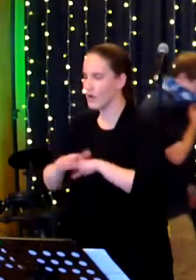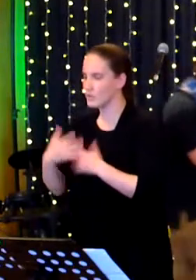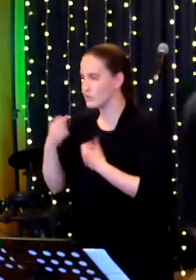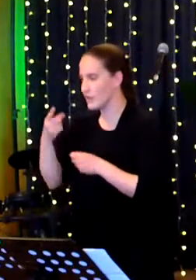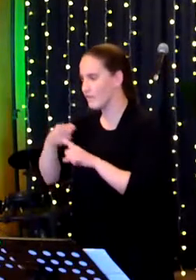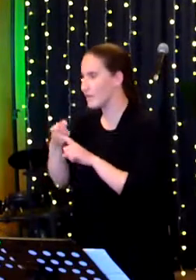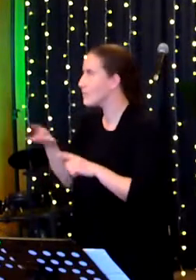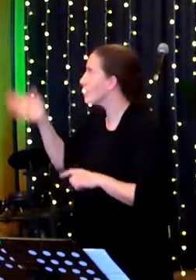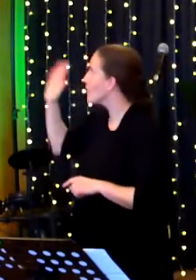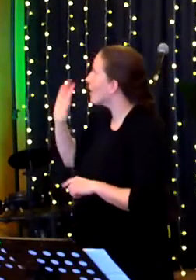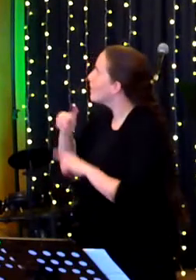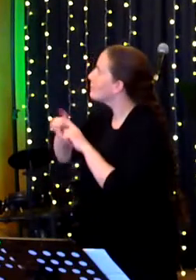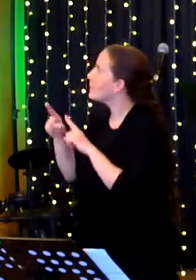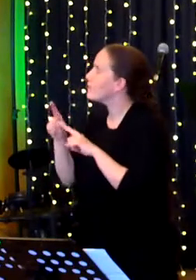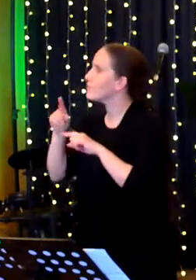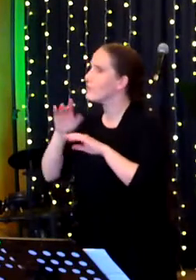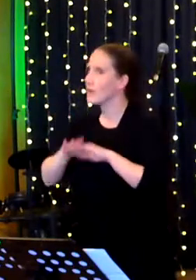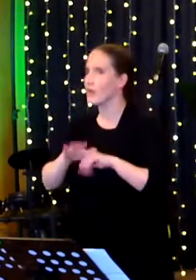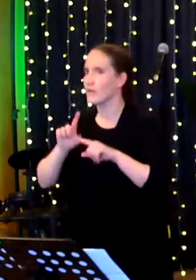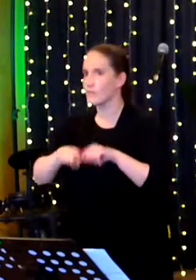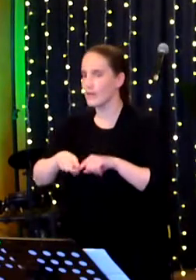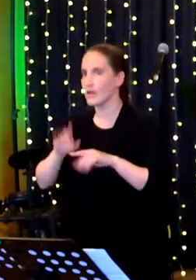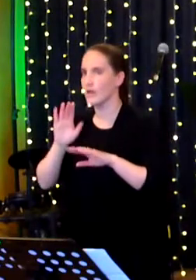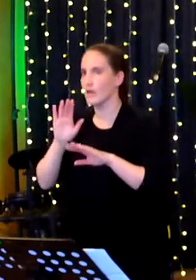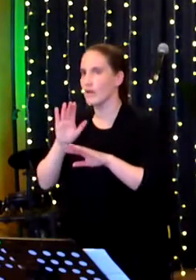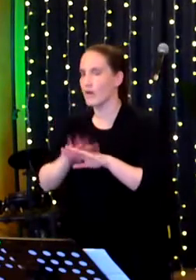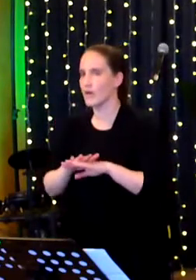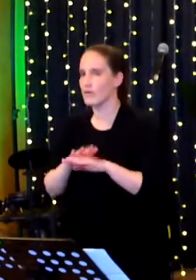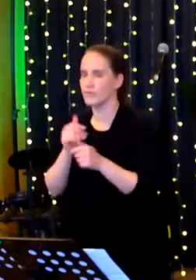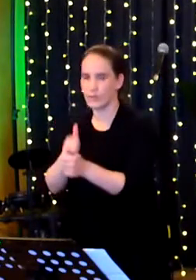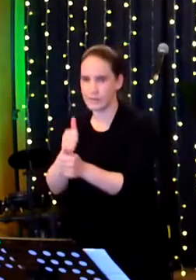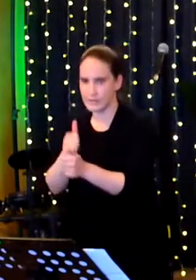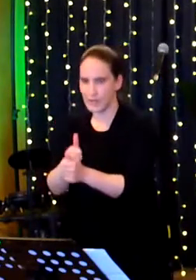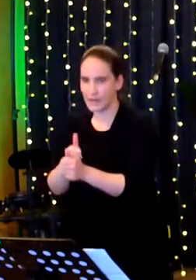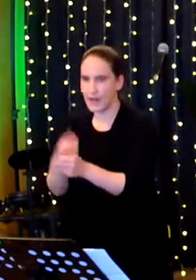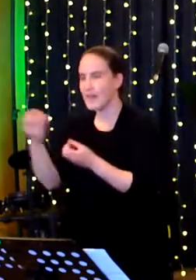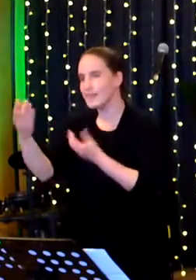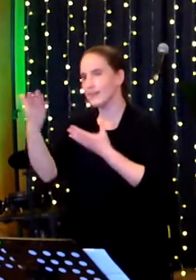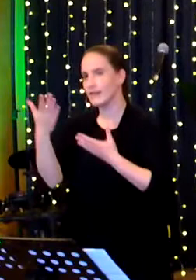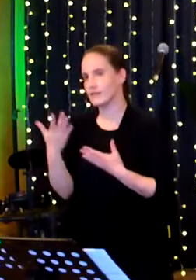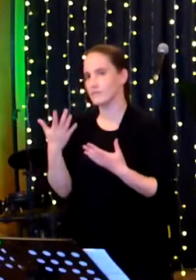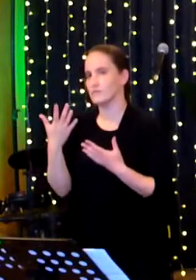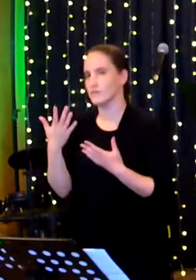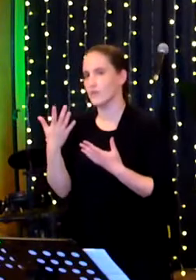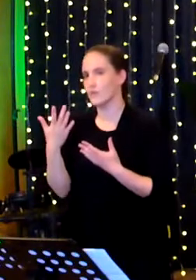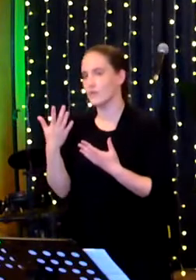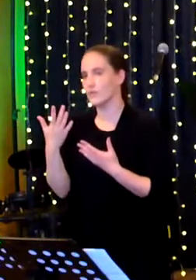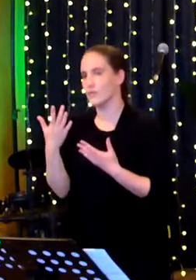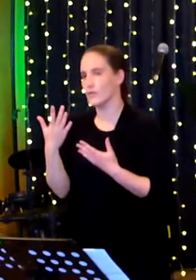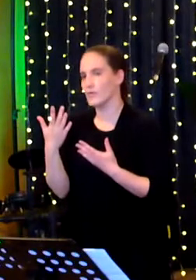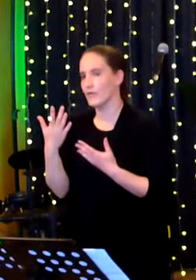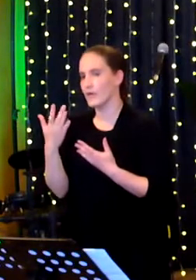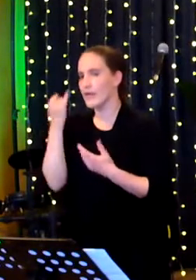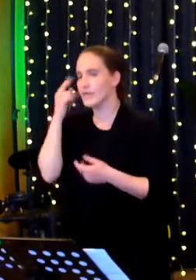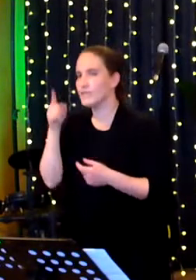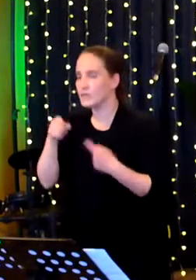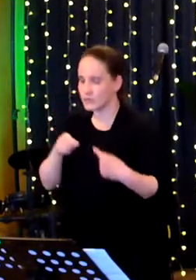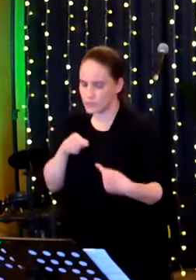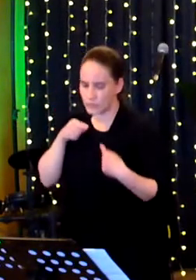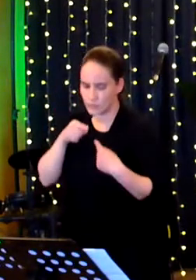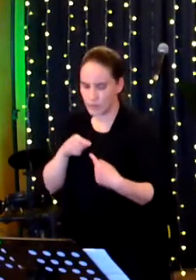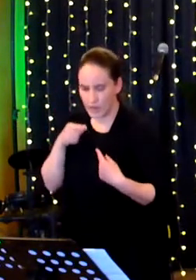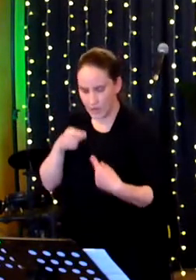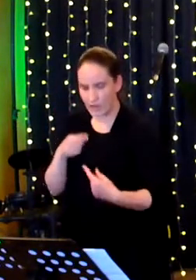strength, and I haven't been believing that he's been working on my good. You know, let us know that. Let us know what you're struggling with. Let us know